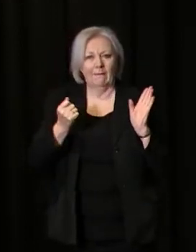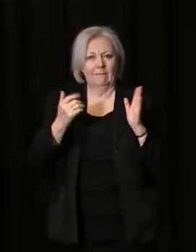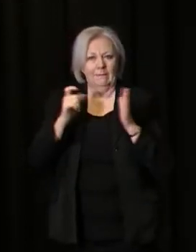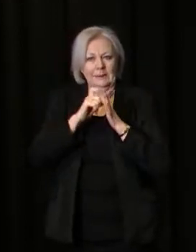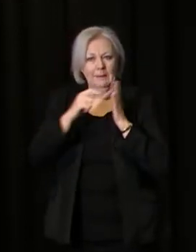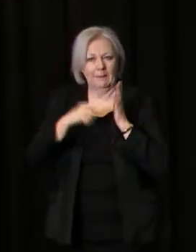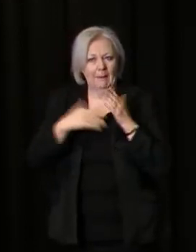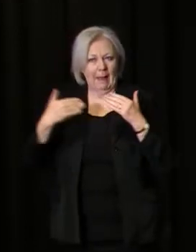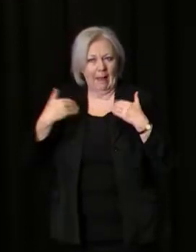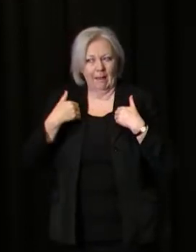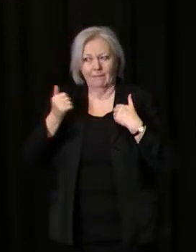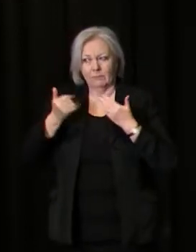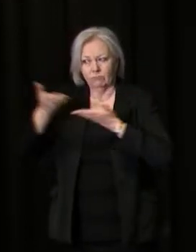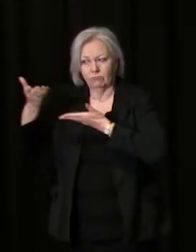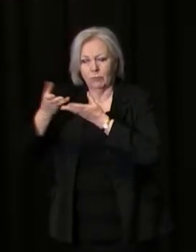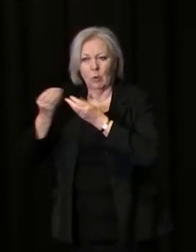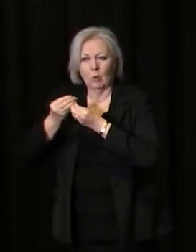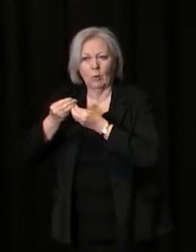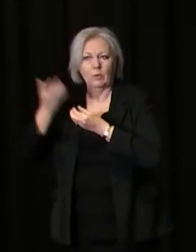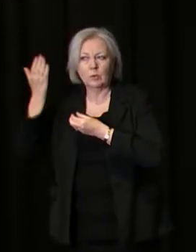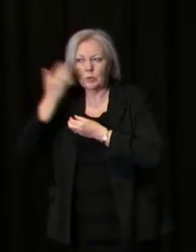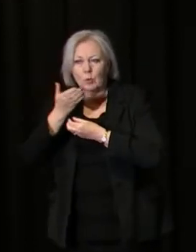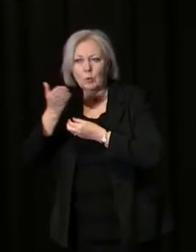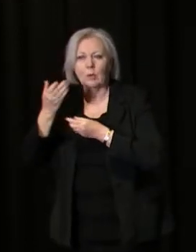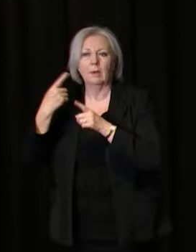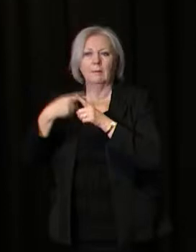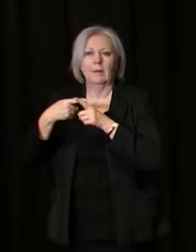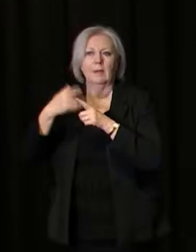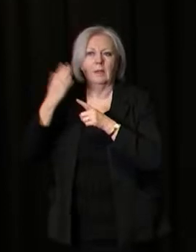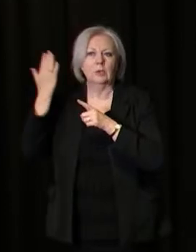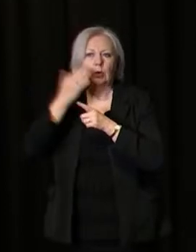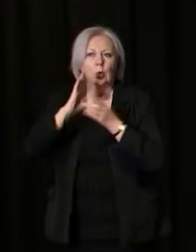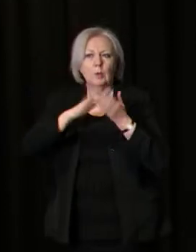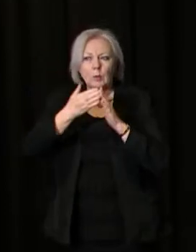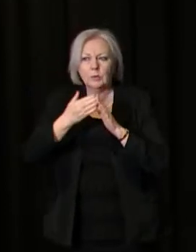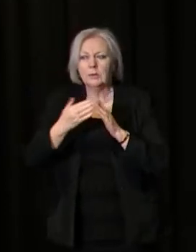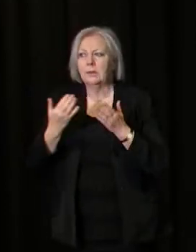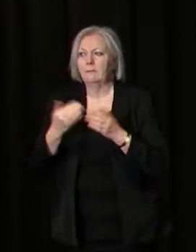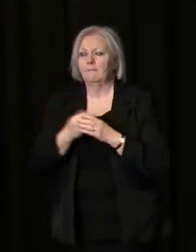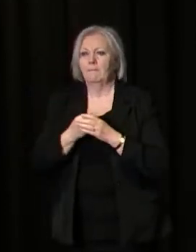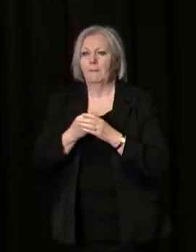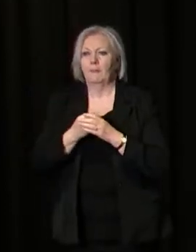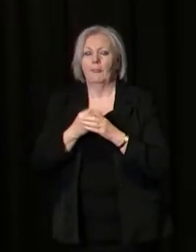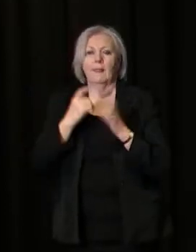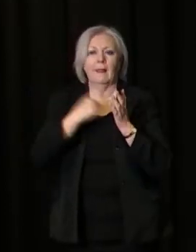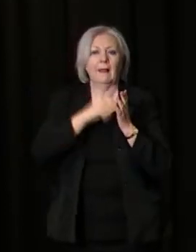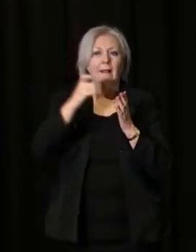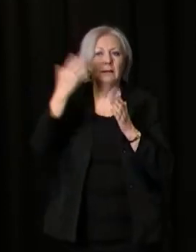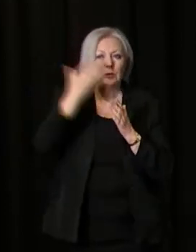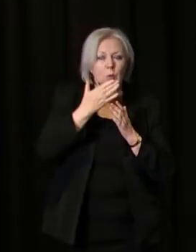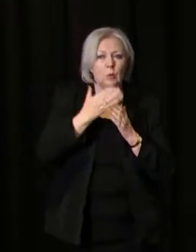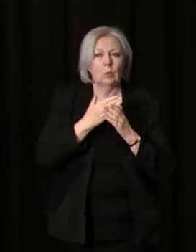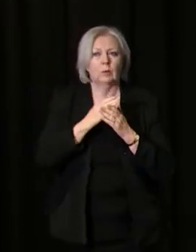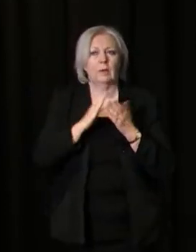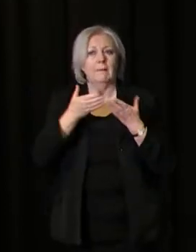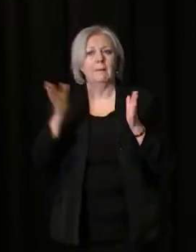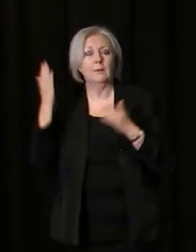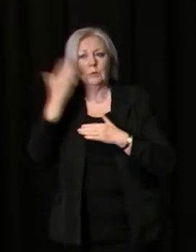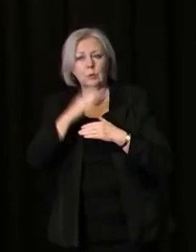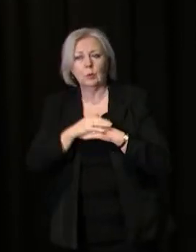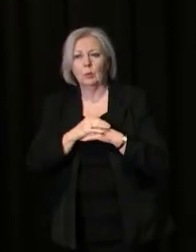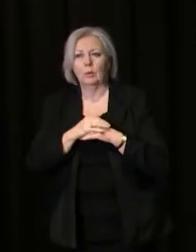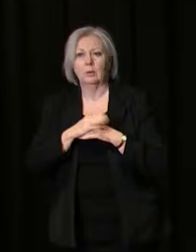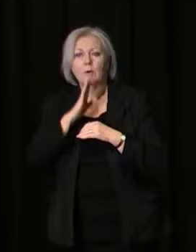There's been multiple engagements with school communities, both in the government sector, the Catholic sector and the independent sector, and